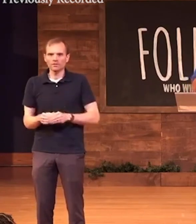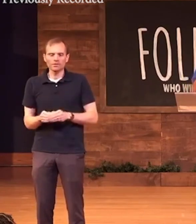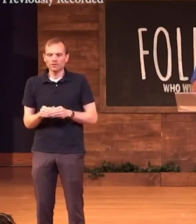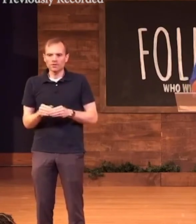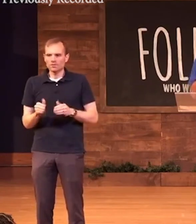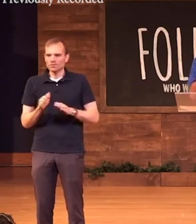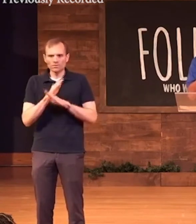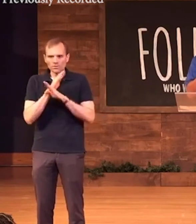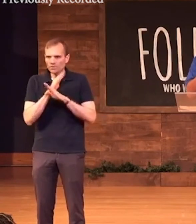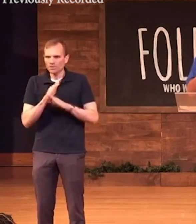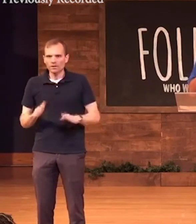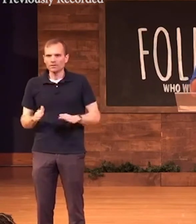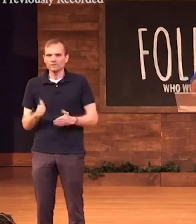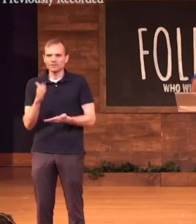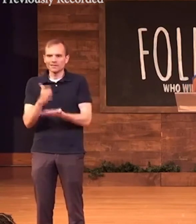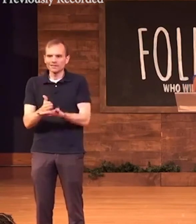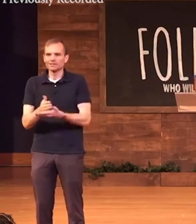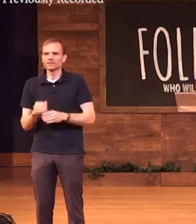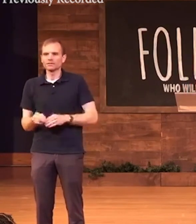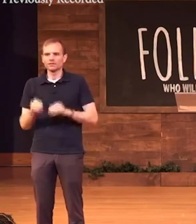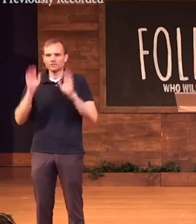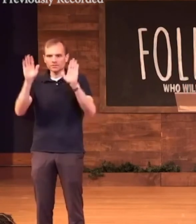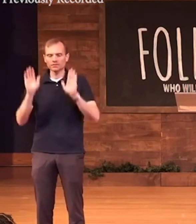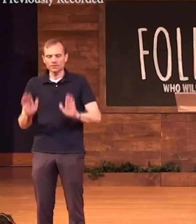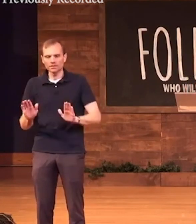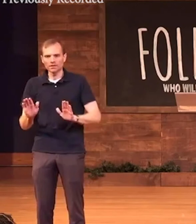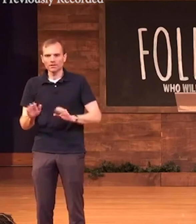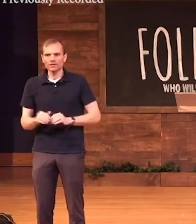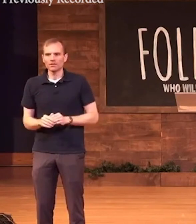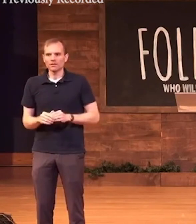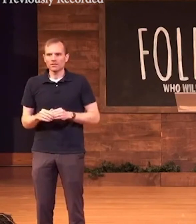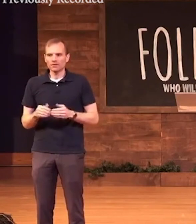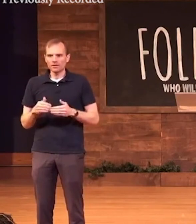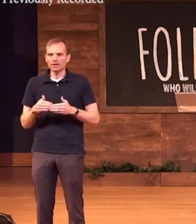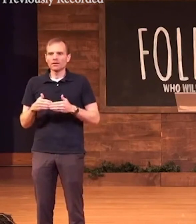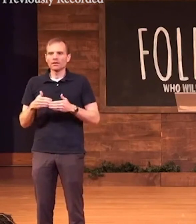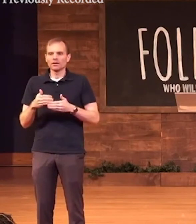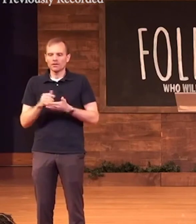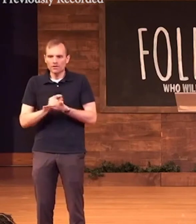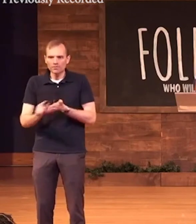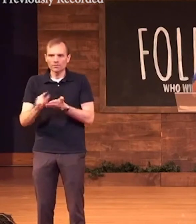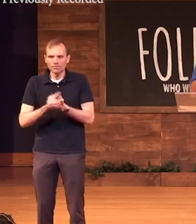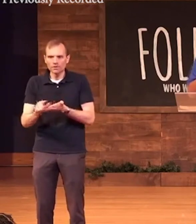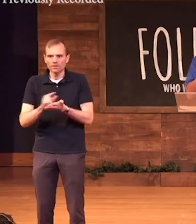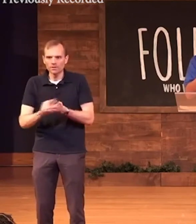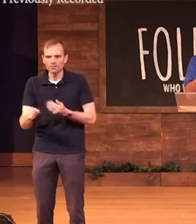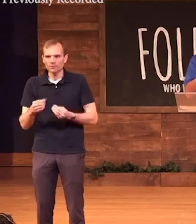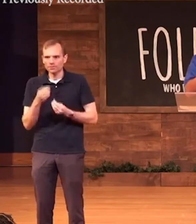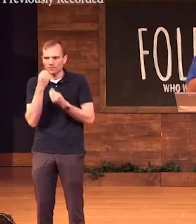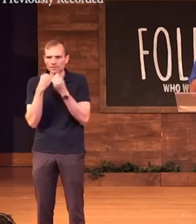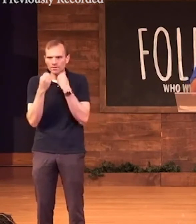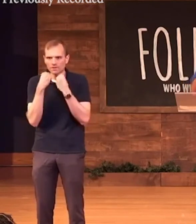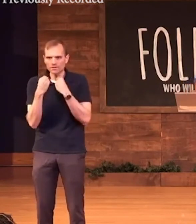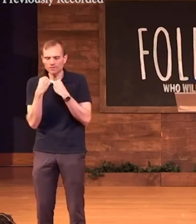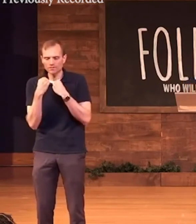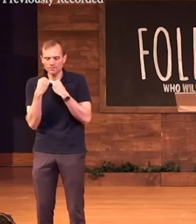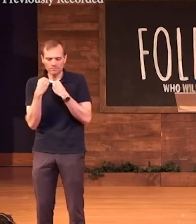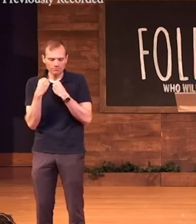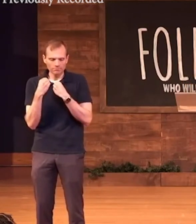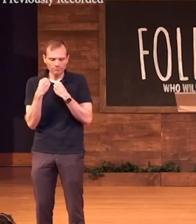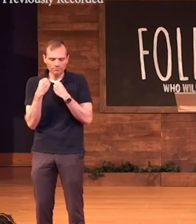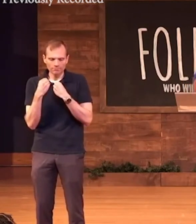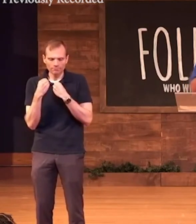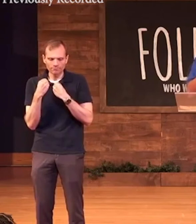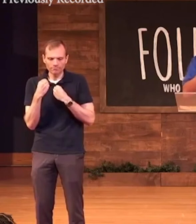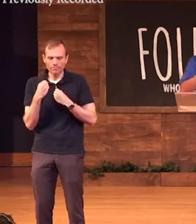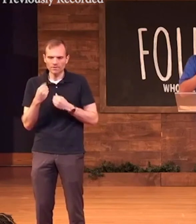with communion, then every time we eat, every breath we even take, everything we